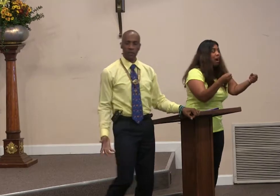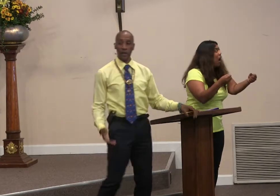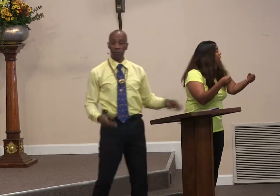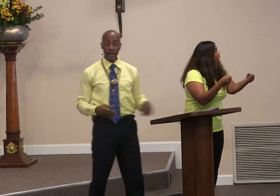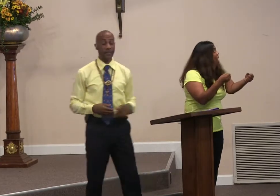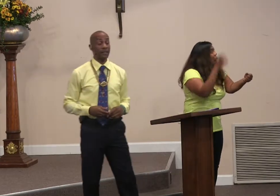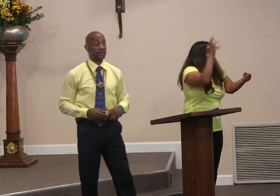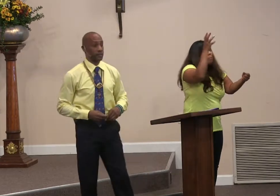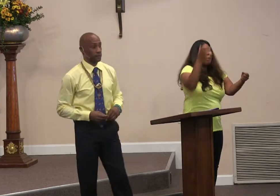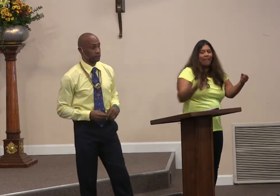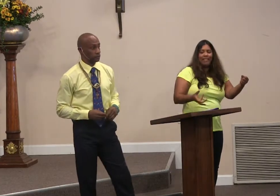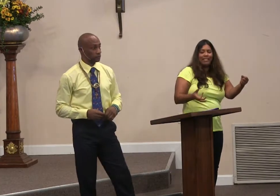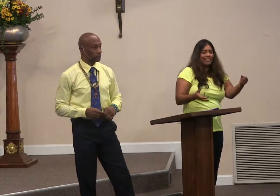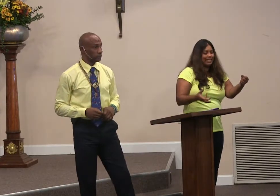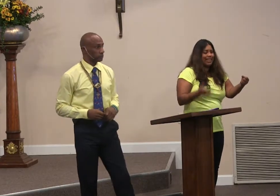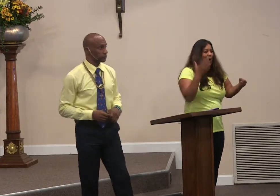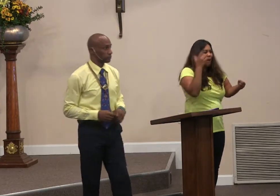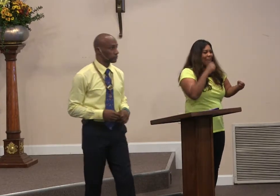Because we're not present.